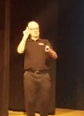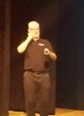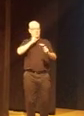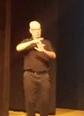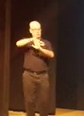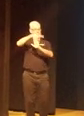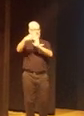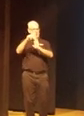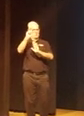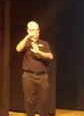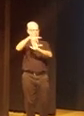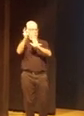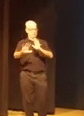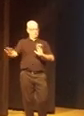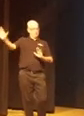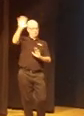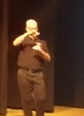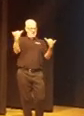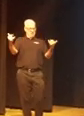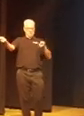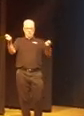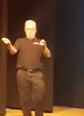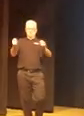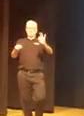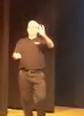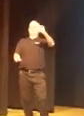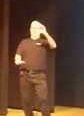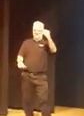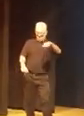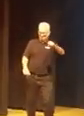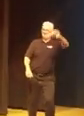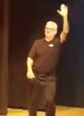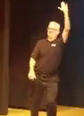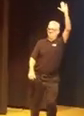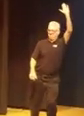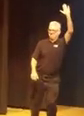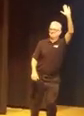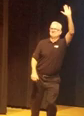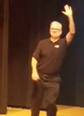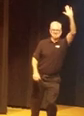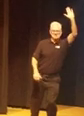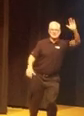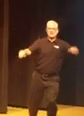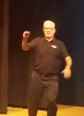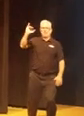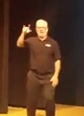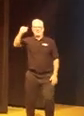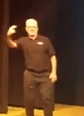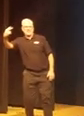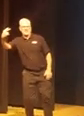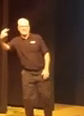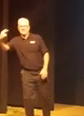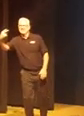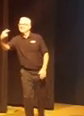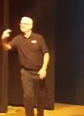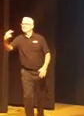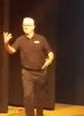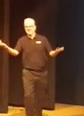in charge of deaf programs or deaf education throughout the country. Fact? Raise your hand. Myth? Raise your hand.